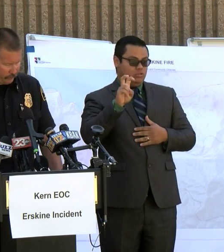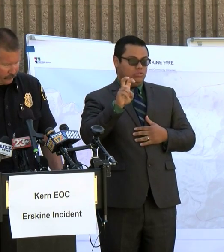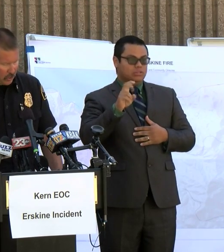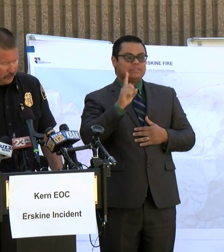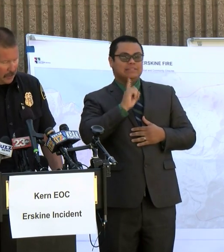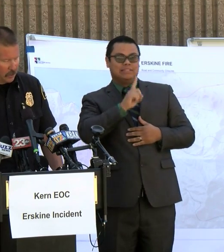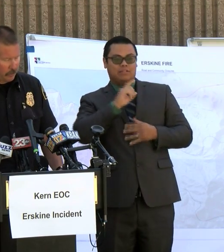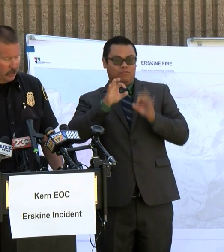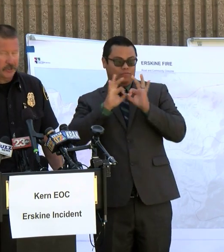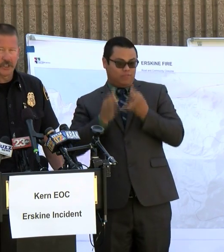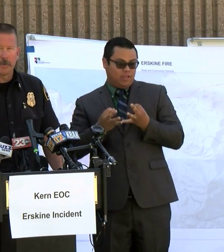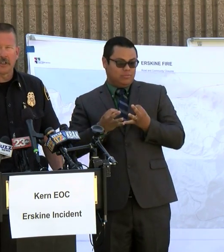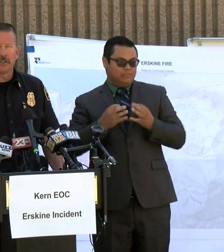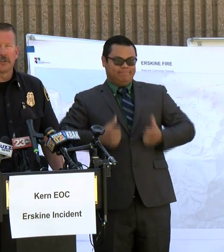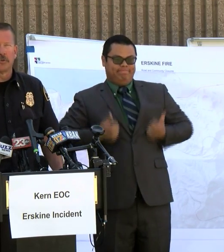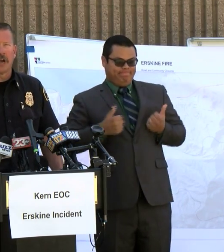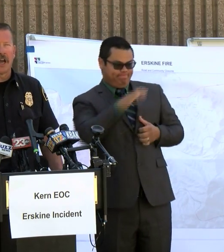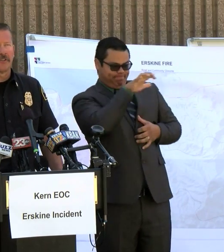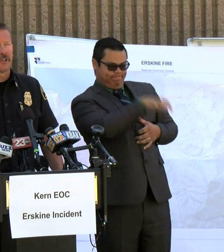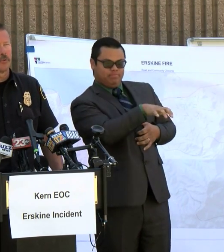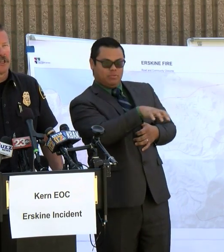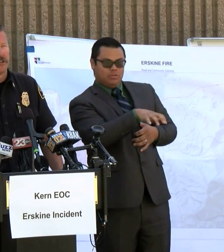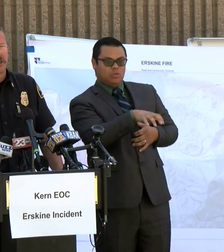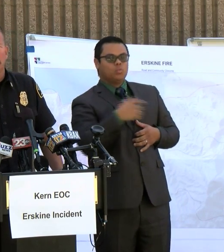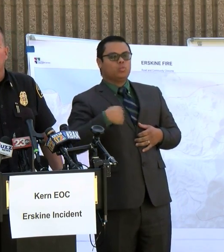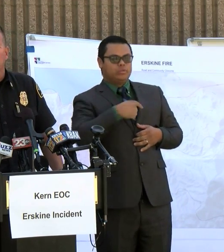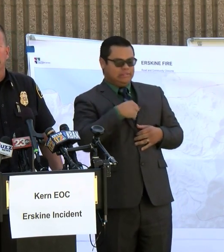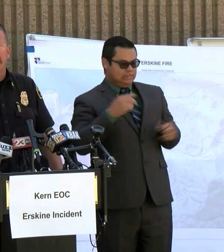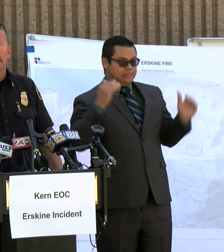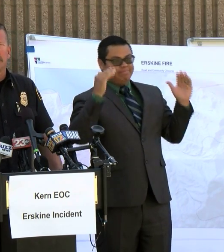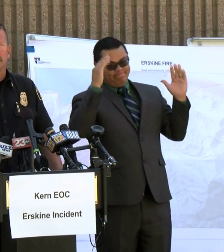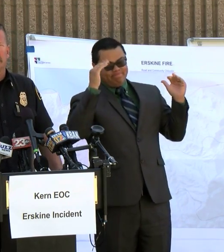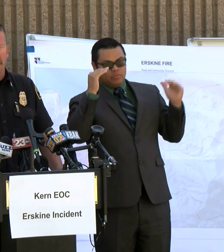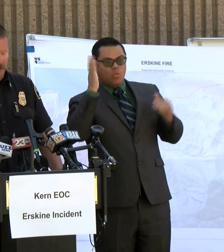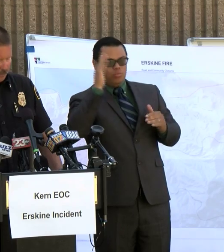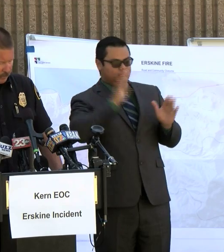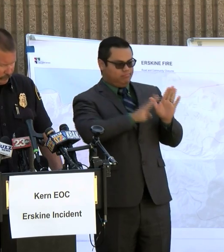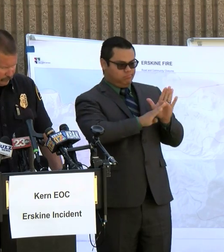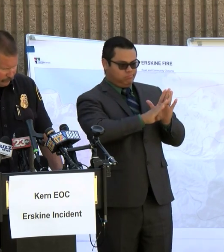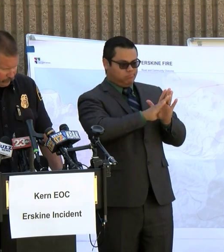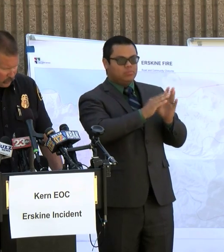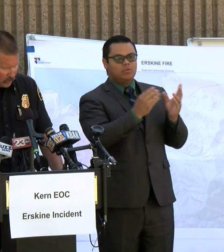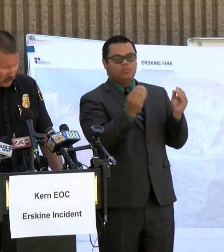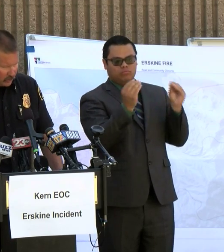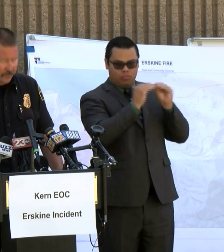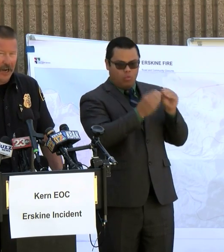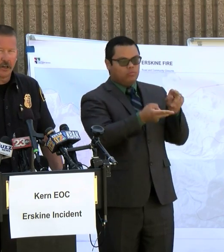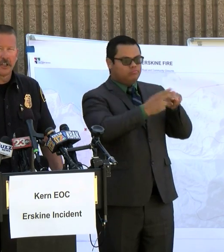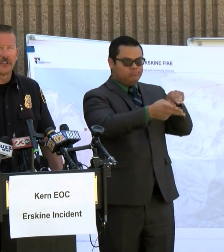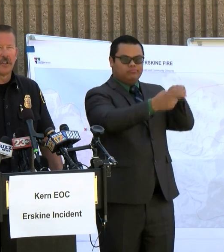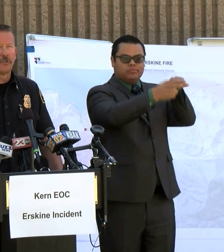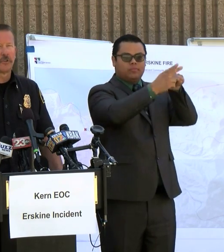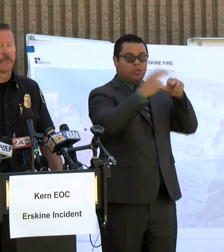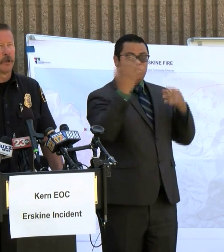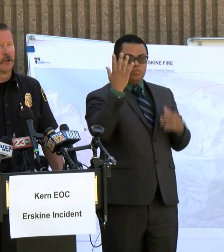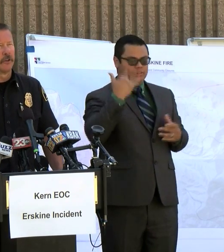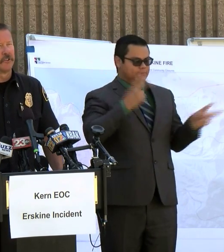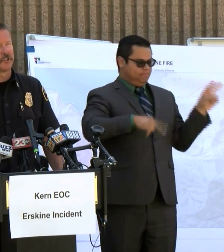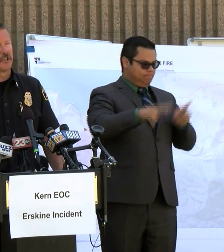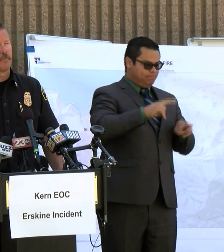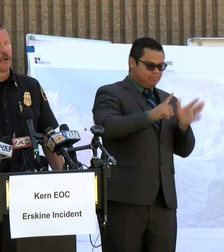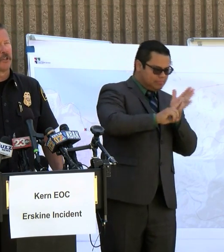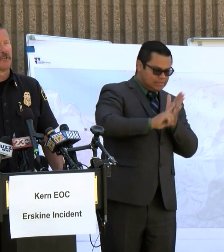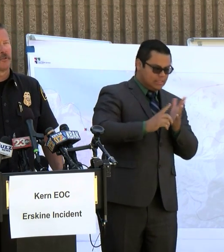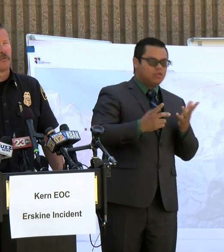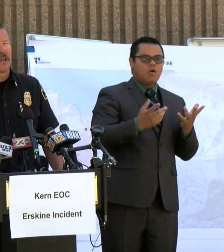dwellings. That number is expected to rise as we continue with our damage assessment. The fire continues to burn